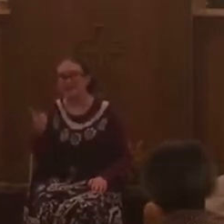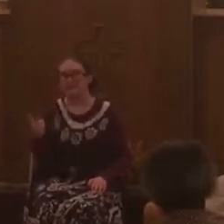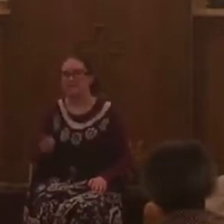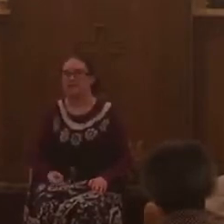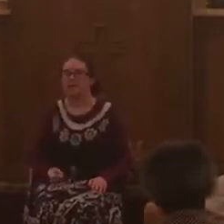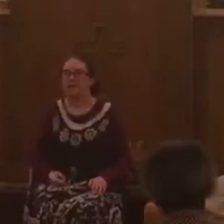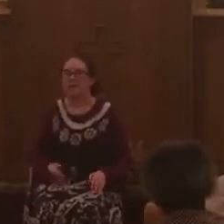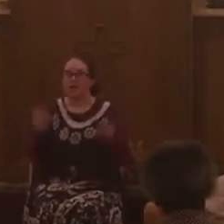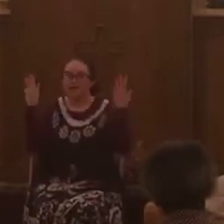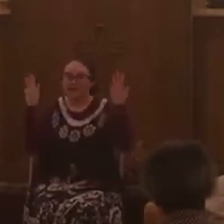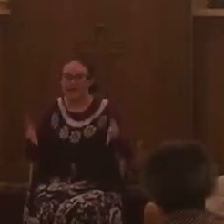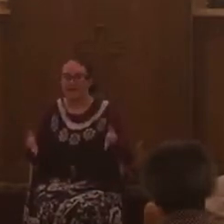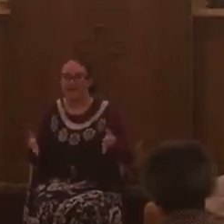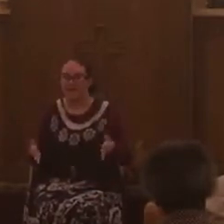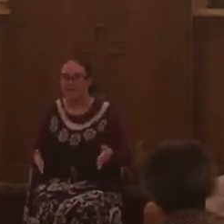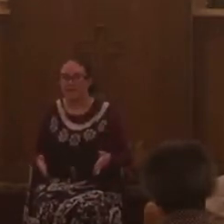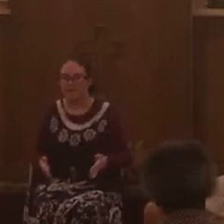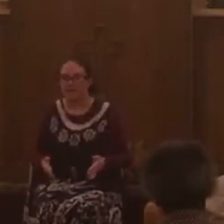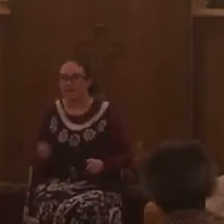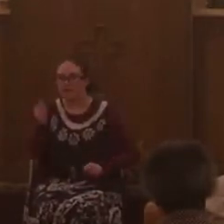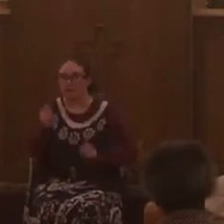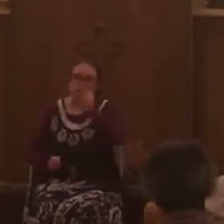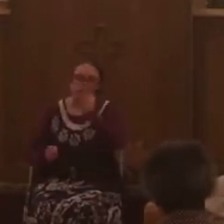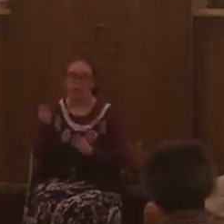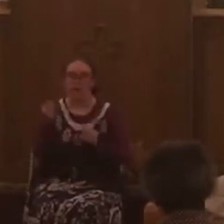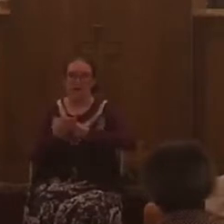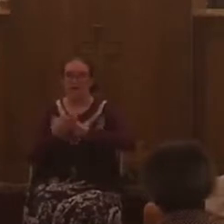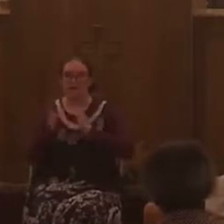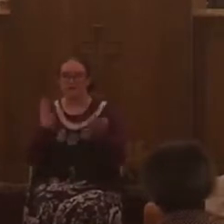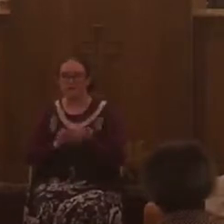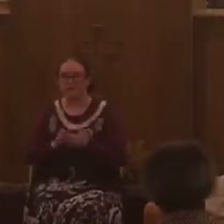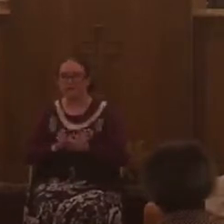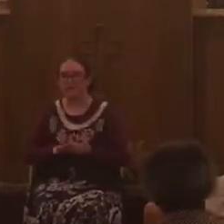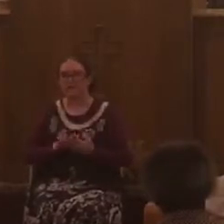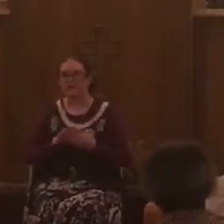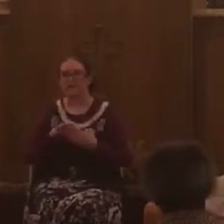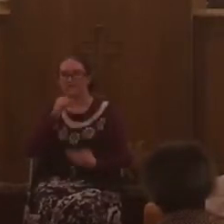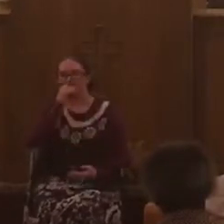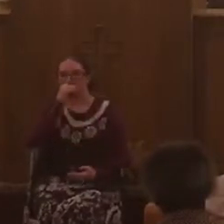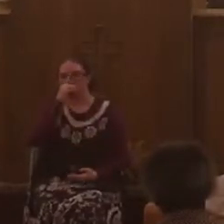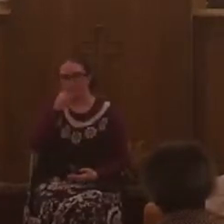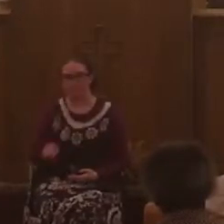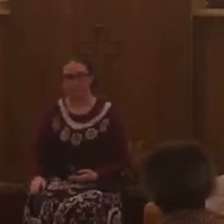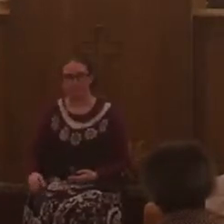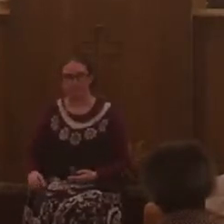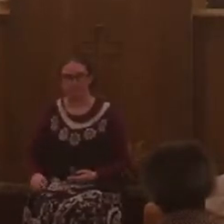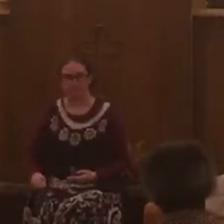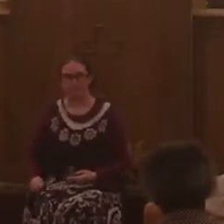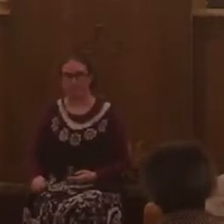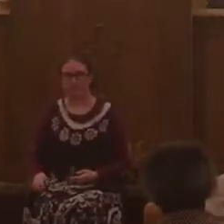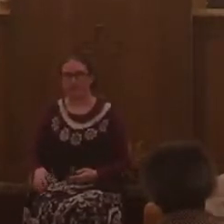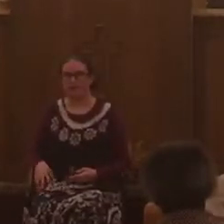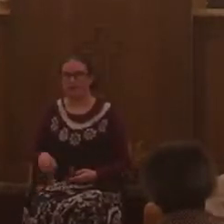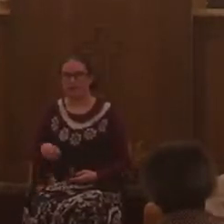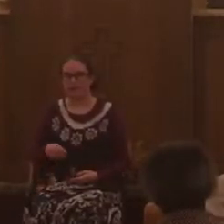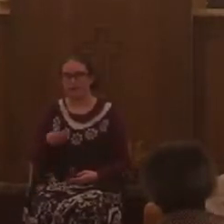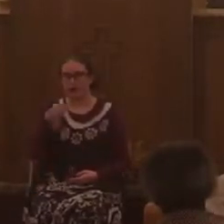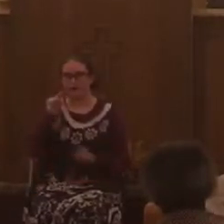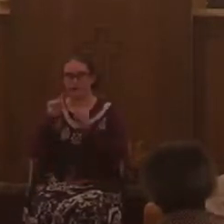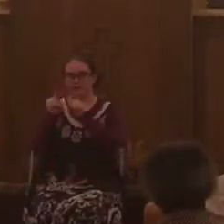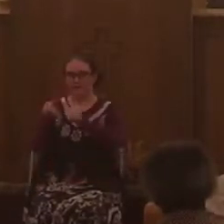their shoulders back and tell the devil, I'm tired of you being up in my business. I'm fixing to go to praying. I'm fixing to go